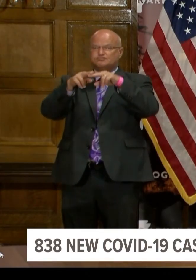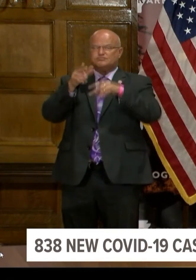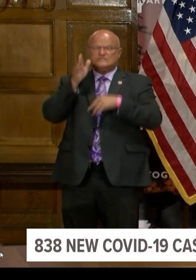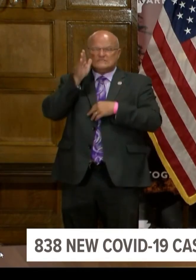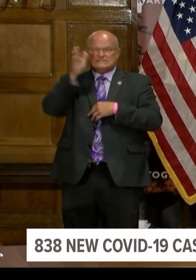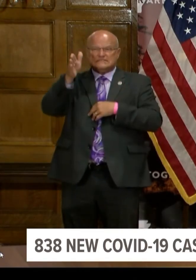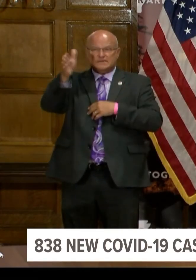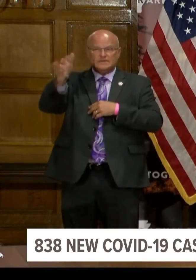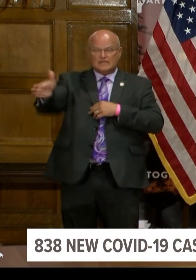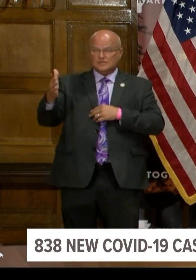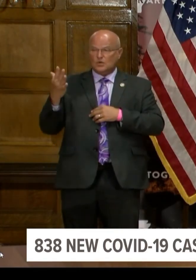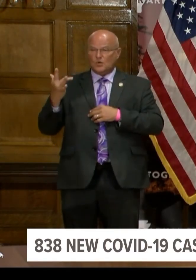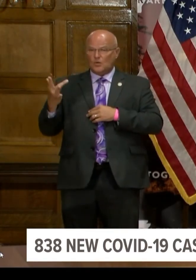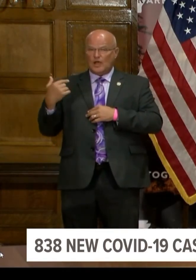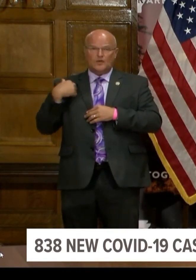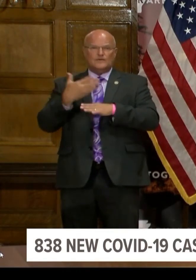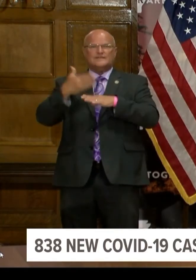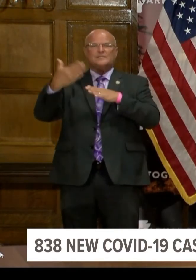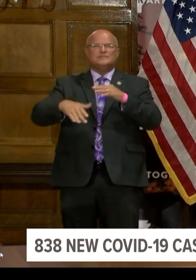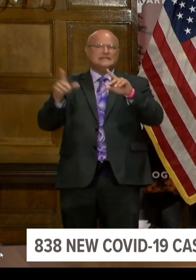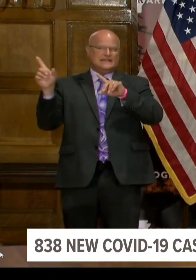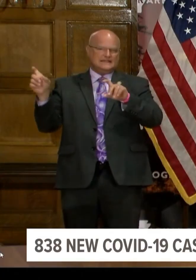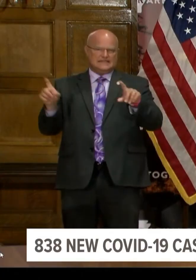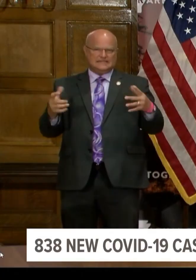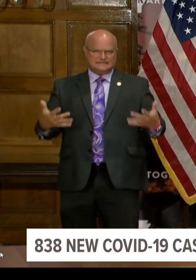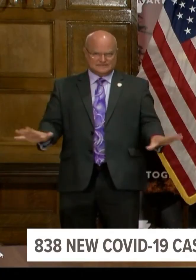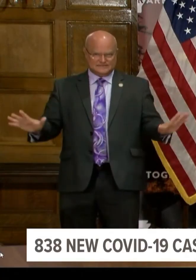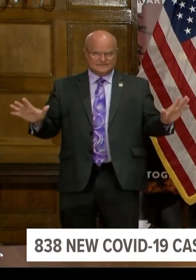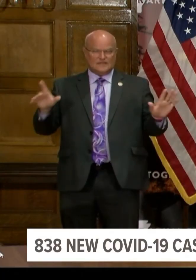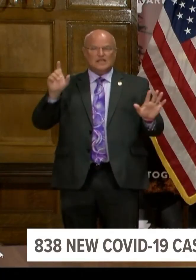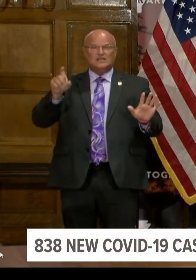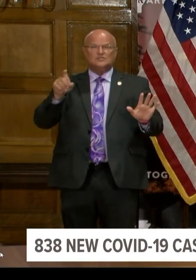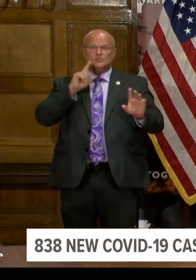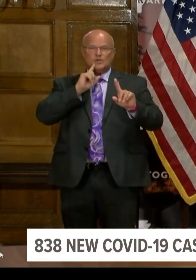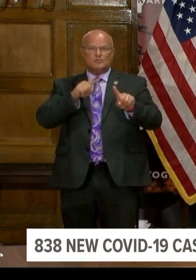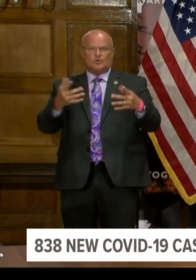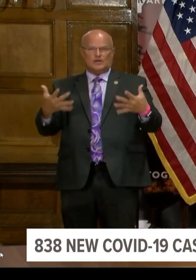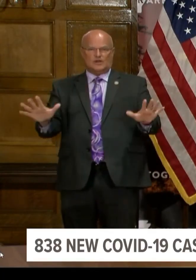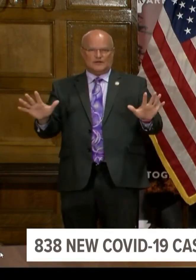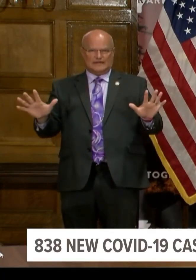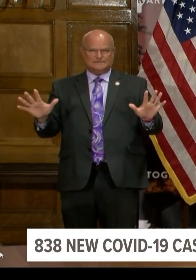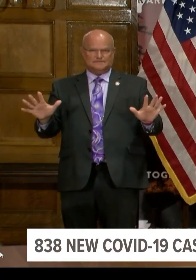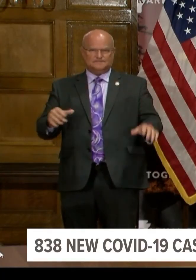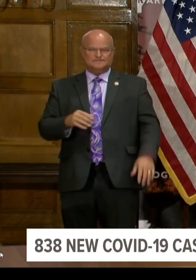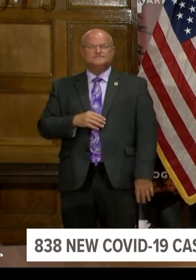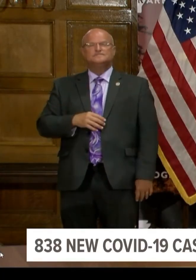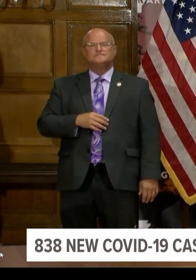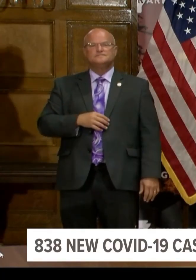coming days because we've completed that testing and they should all be reported now.